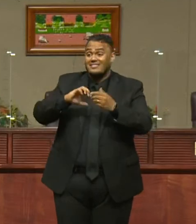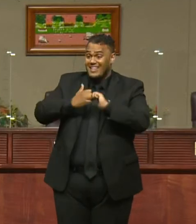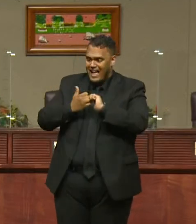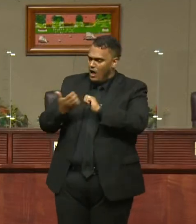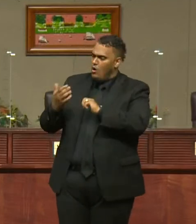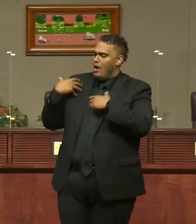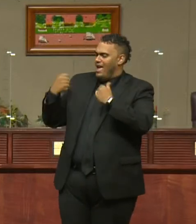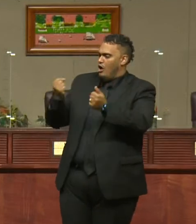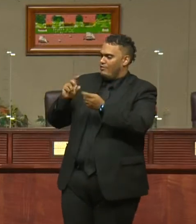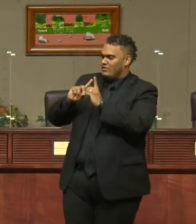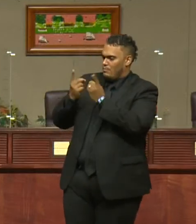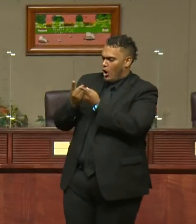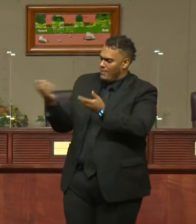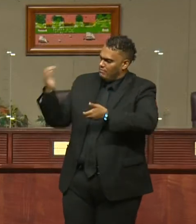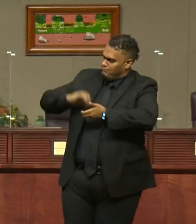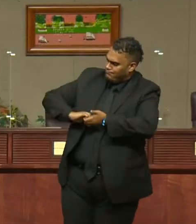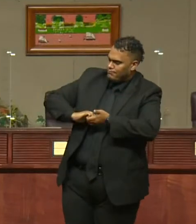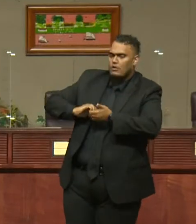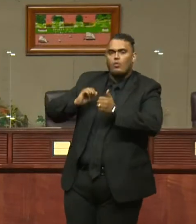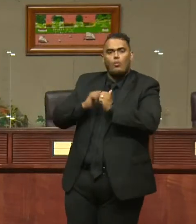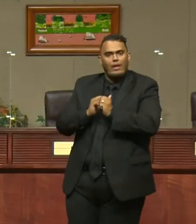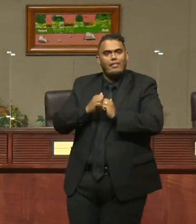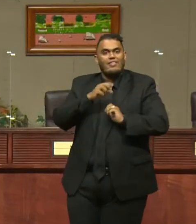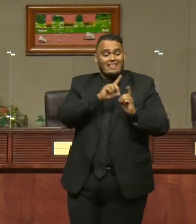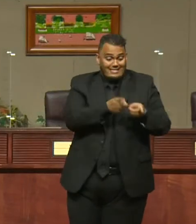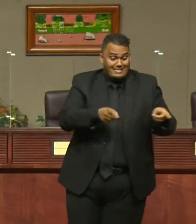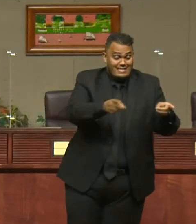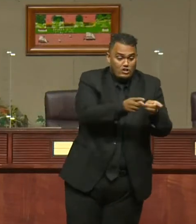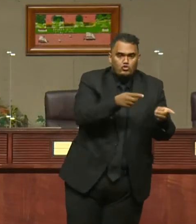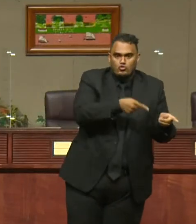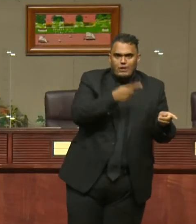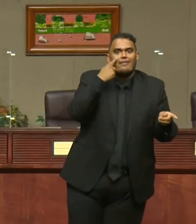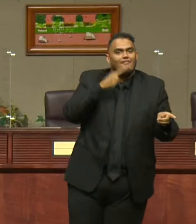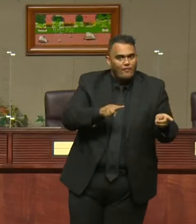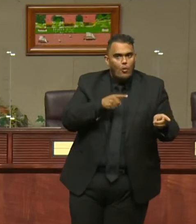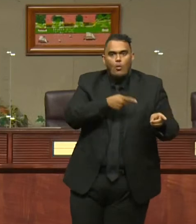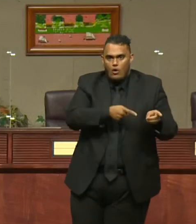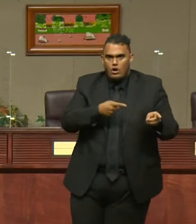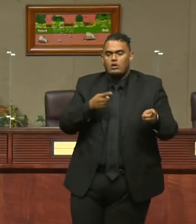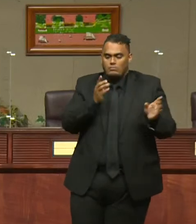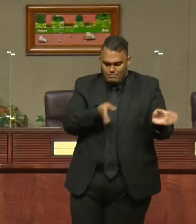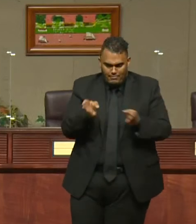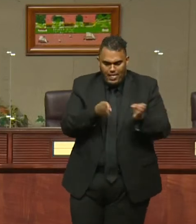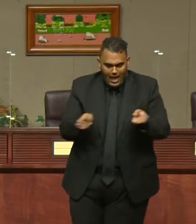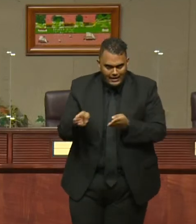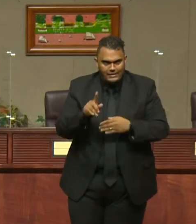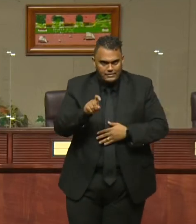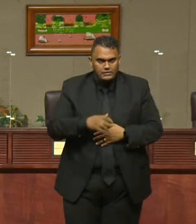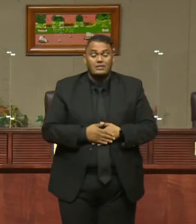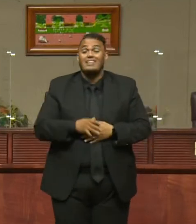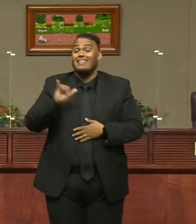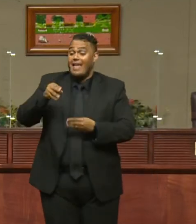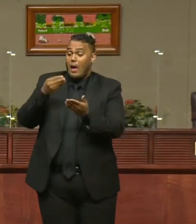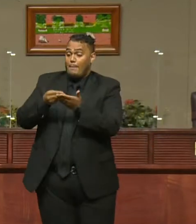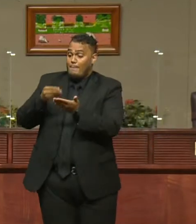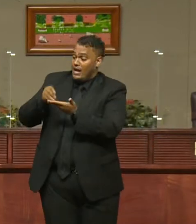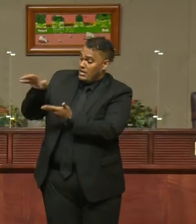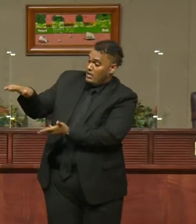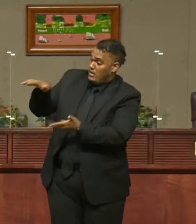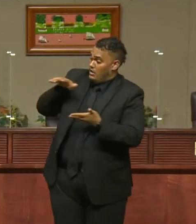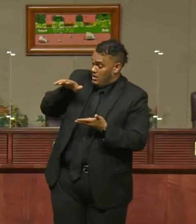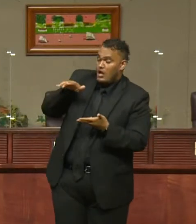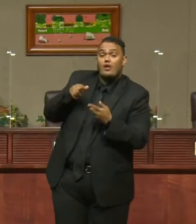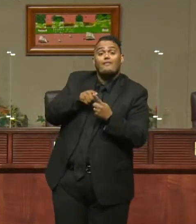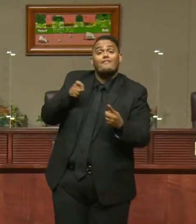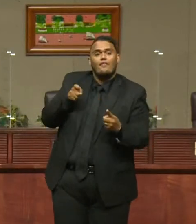the max. So those funds come from the state, and the state receive it from the American Recovery Act.